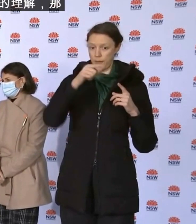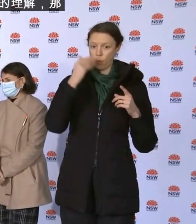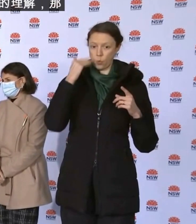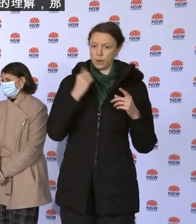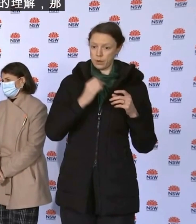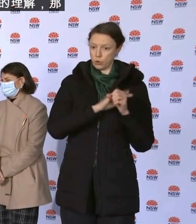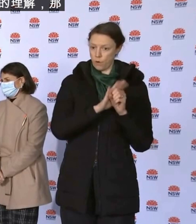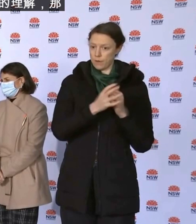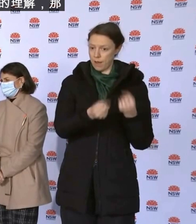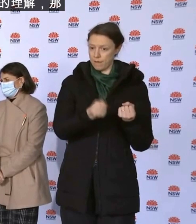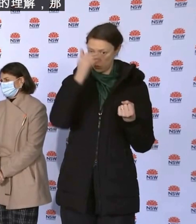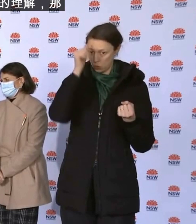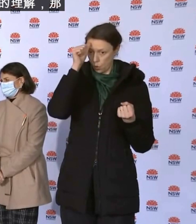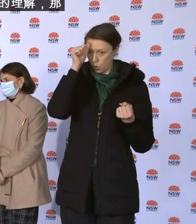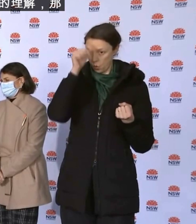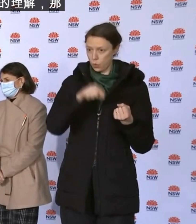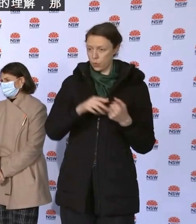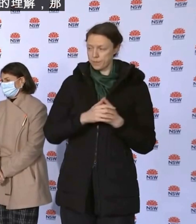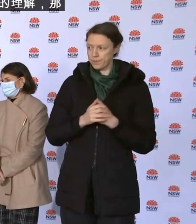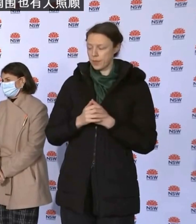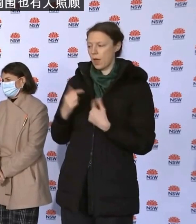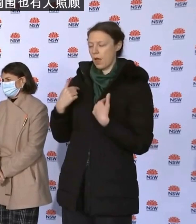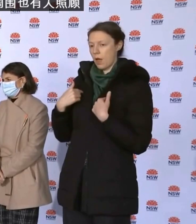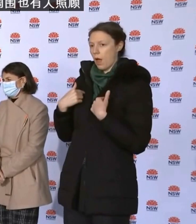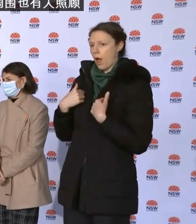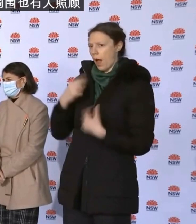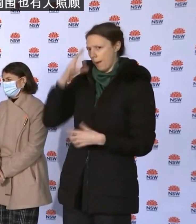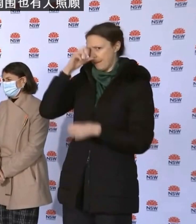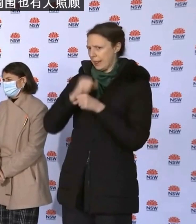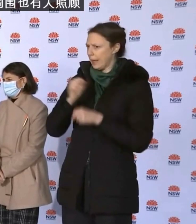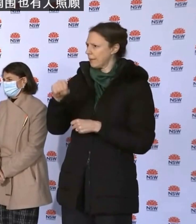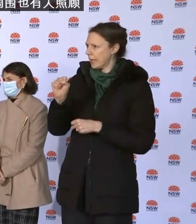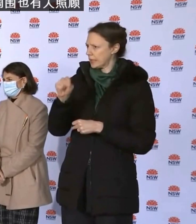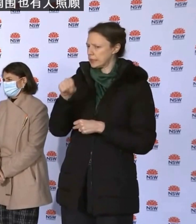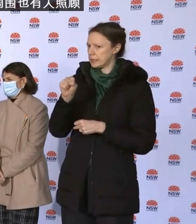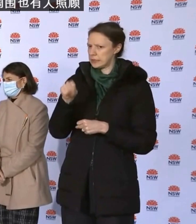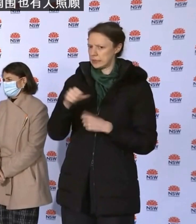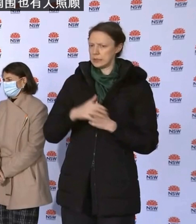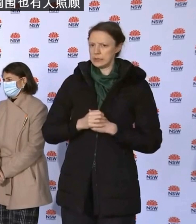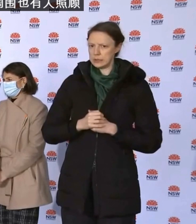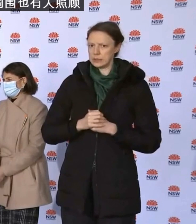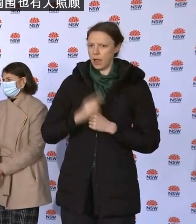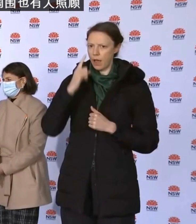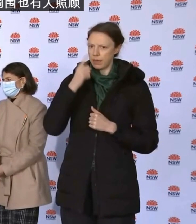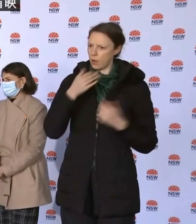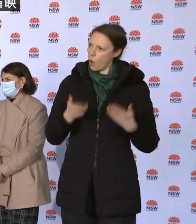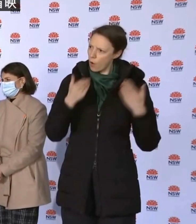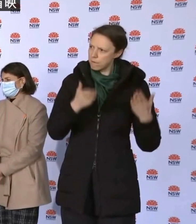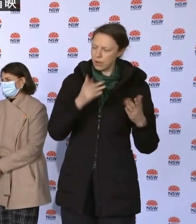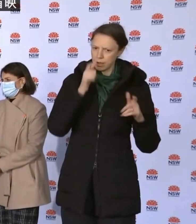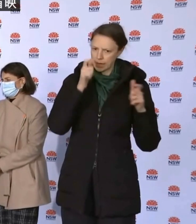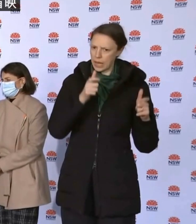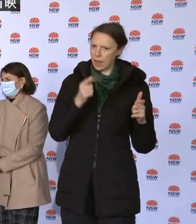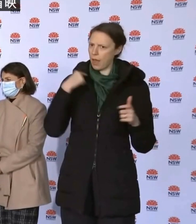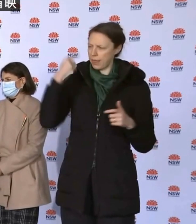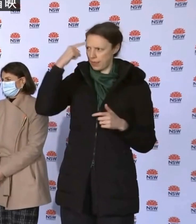sadly passed? That is my understanding, and that care was offered and there was care around that family. That is